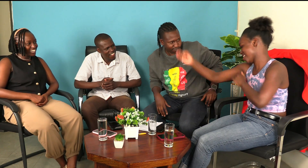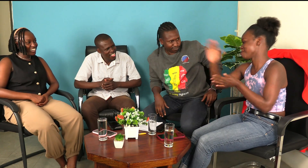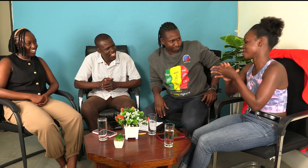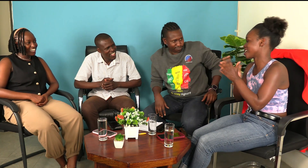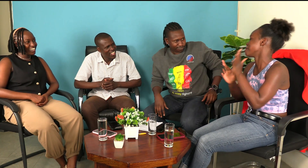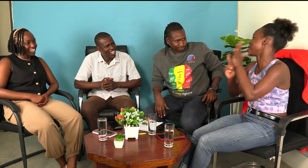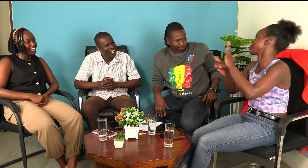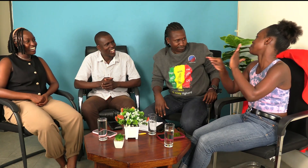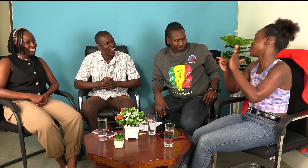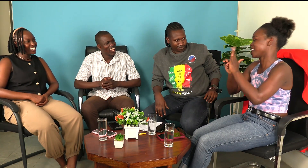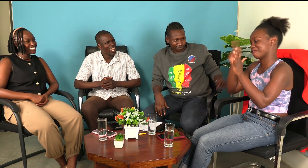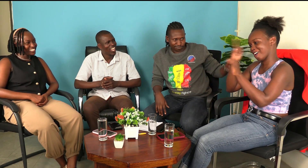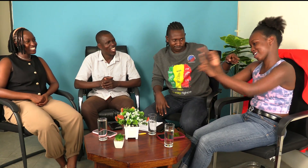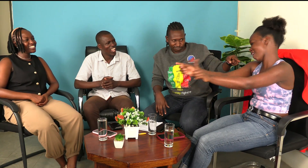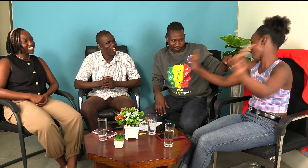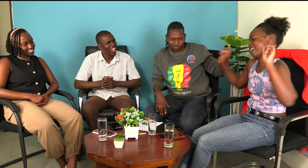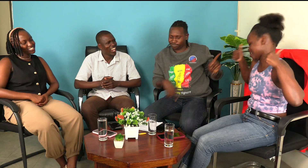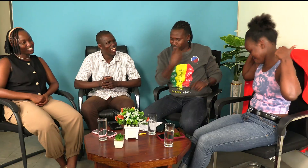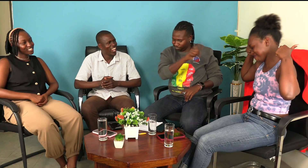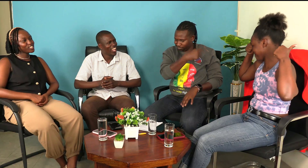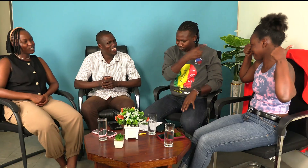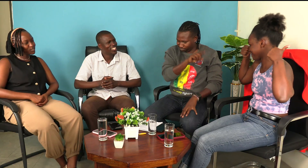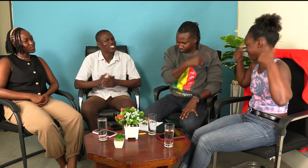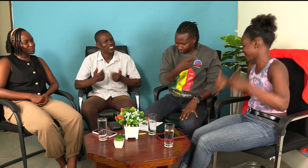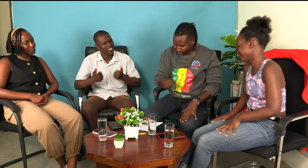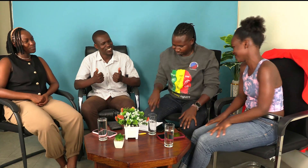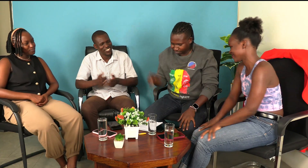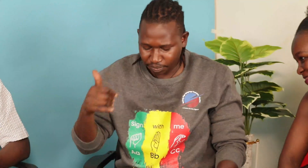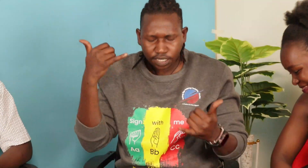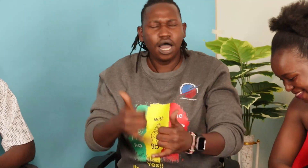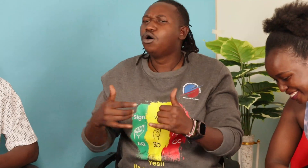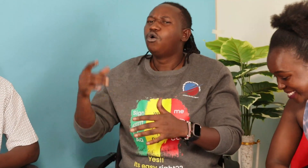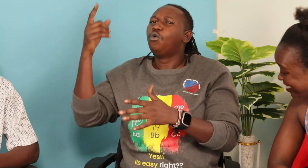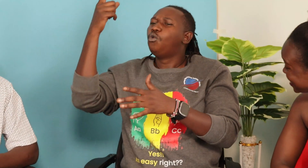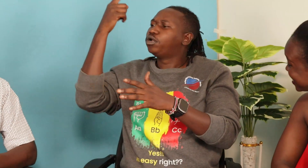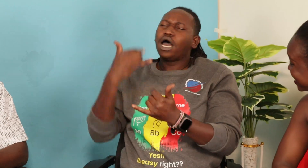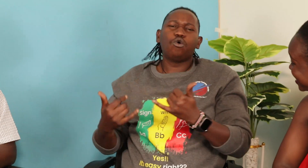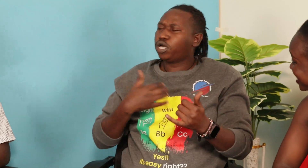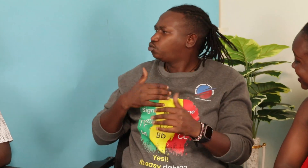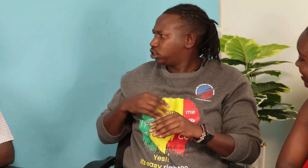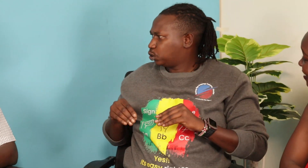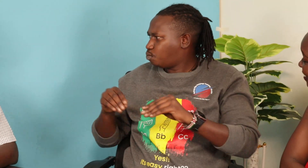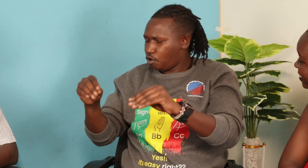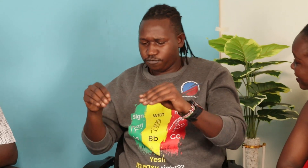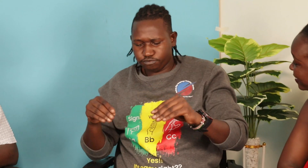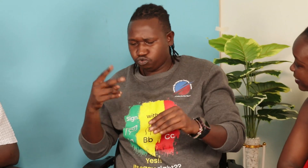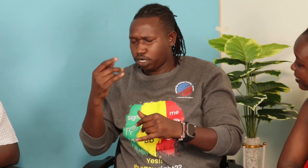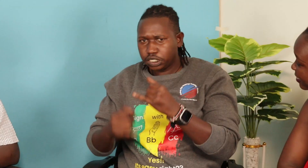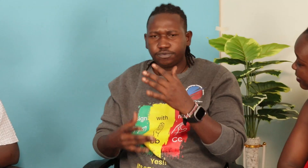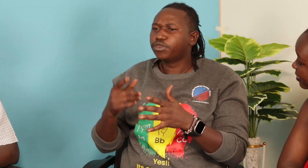Yeah. Yeah. I also need to become a role model. Eh, So you, you all yeah, need- yeah, that's Very good. That's true. correct. All right. So right now, I want